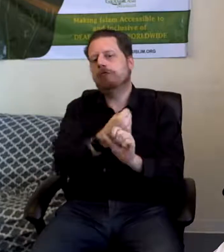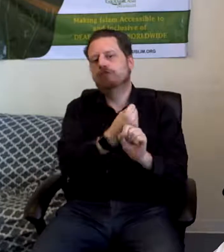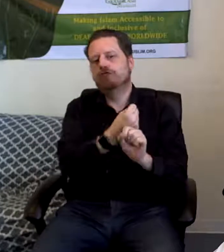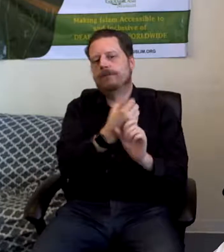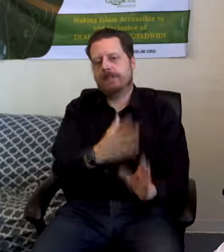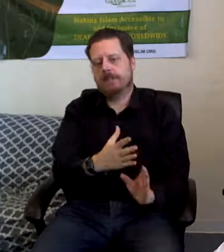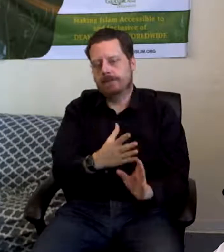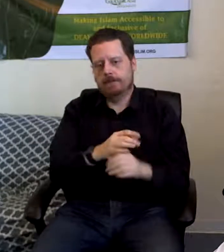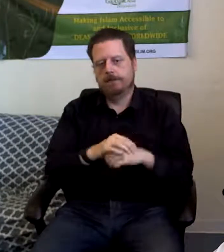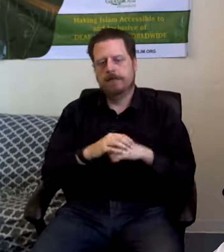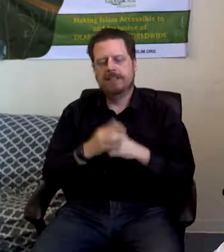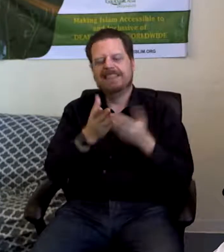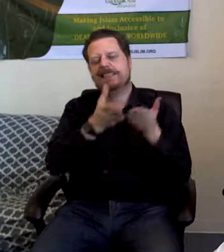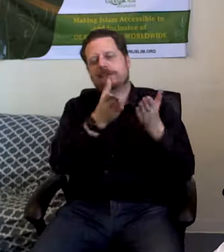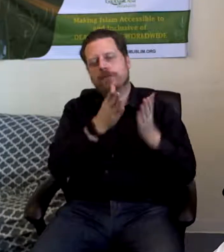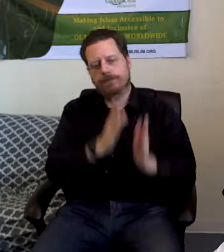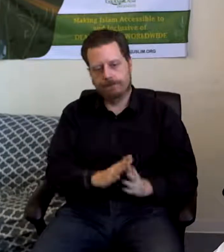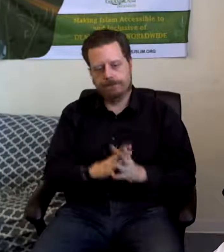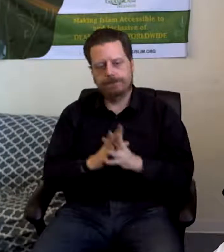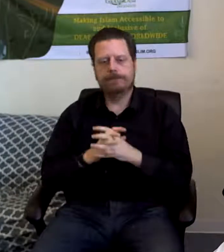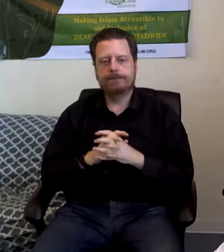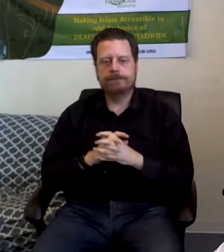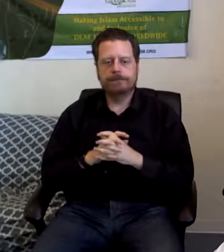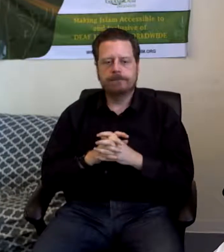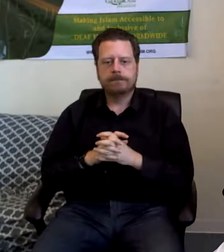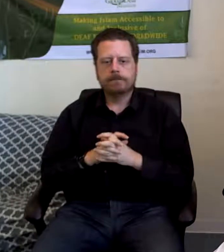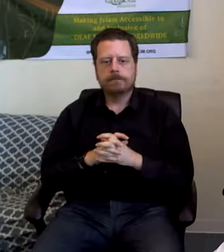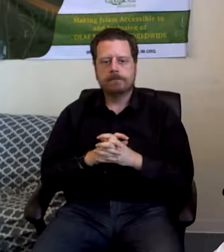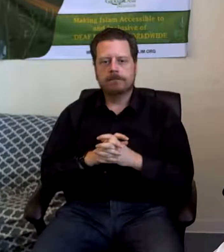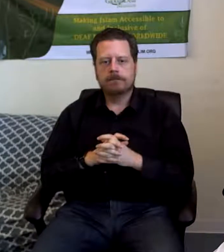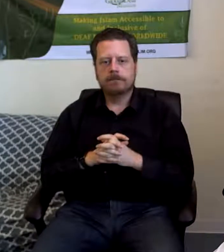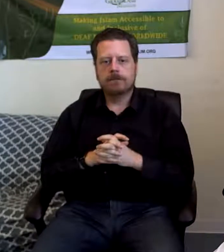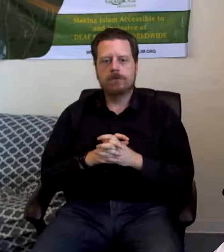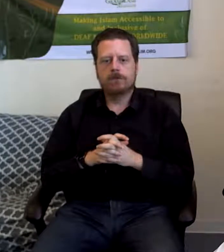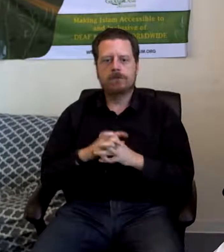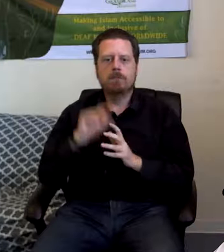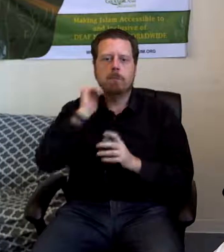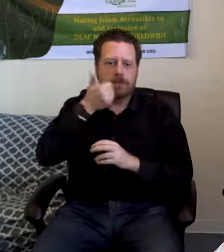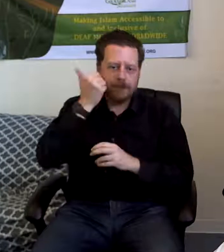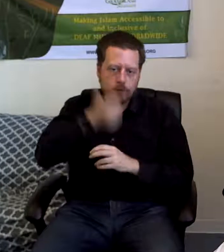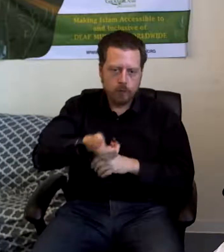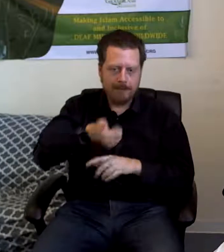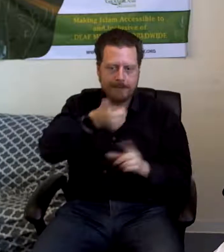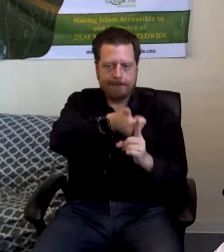servants or slaves to commit to prostitution